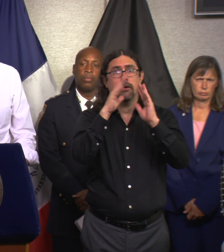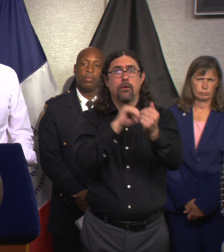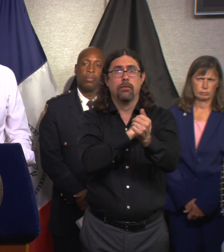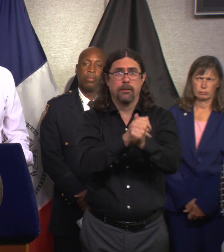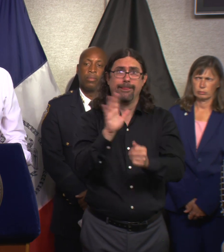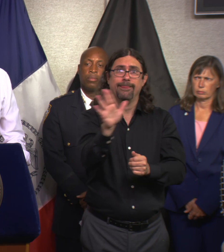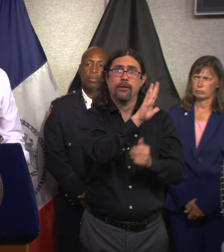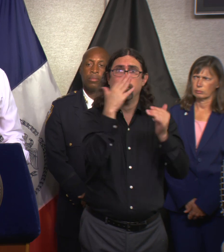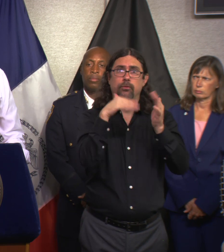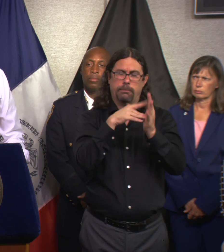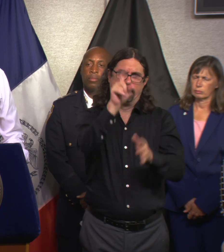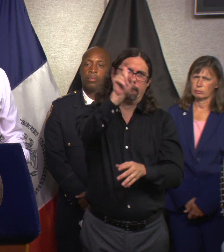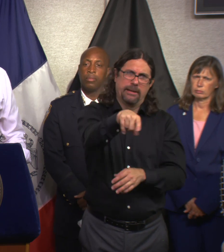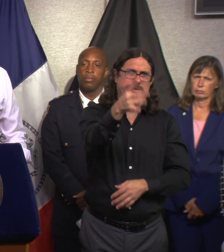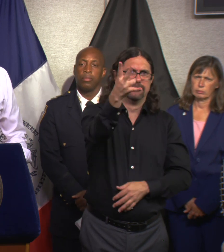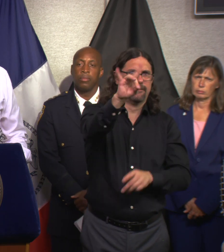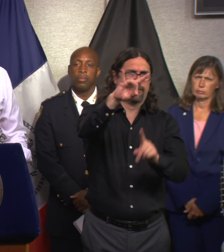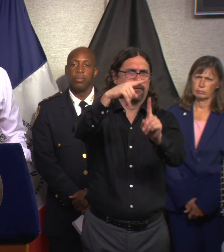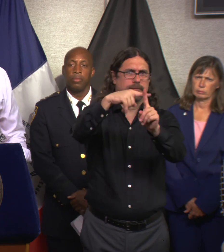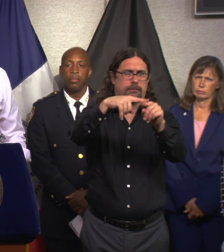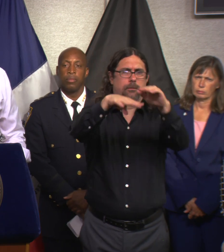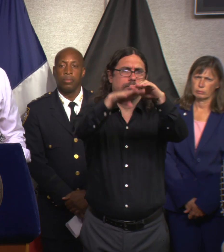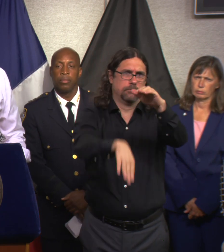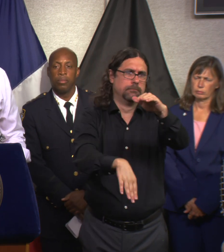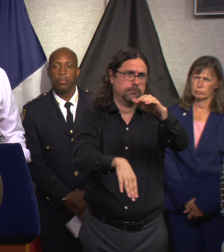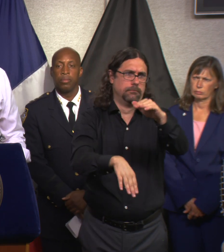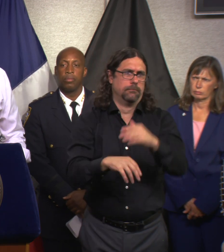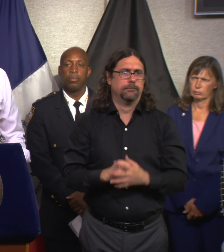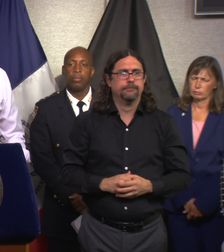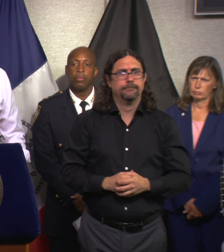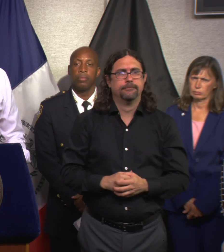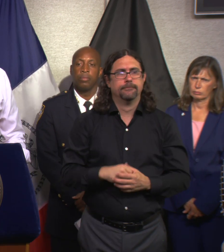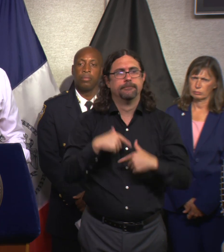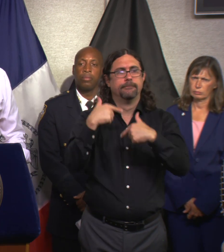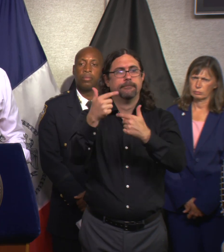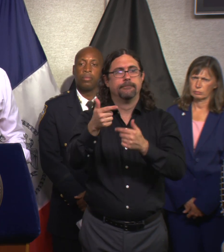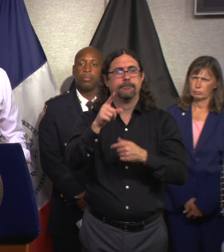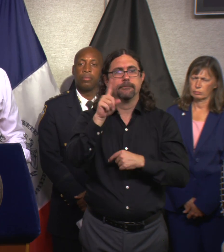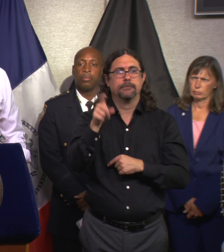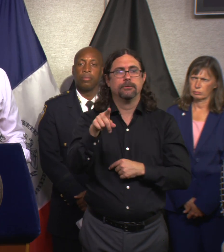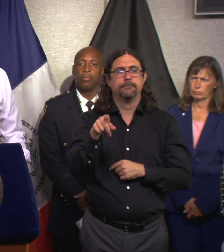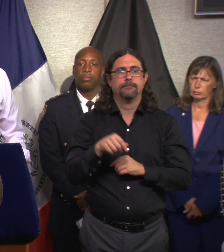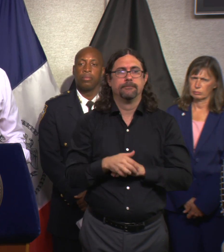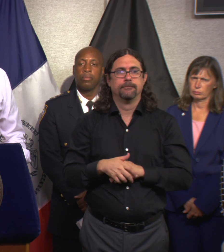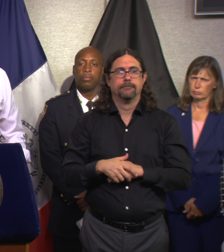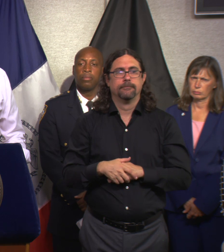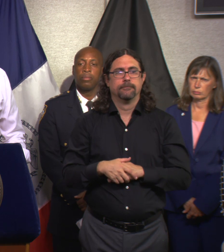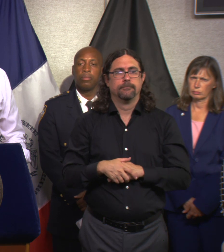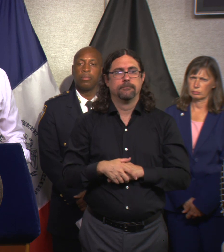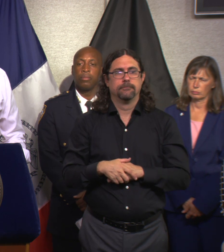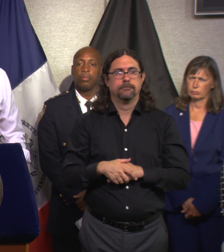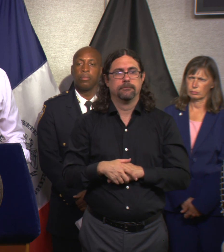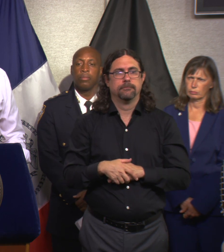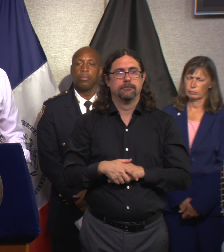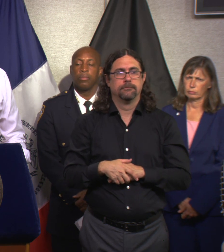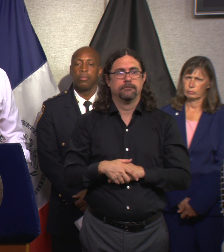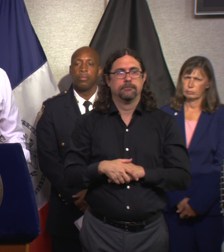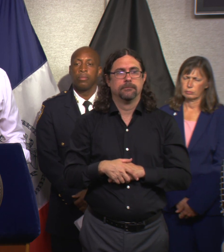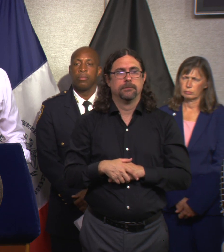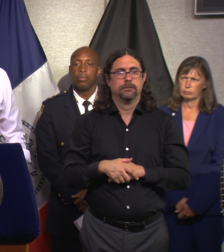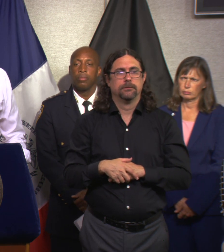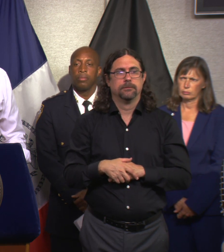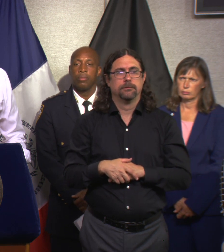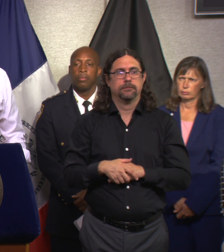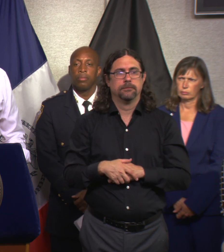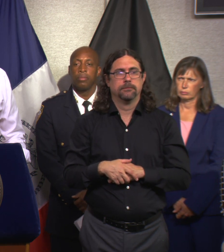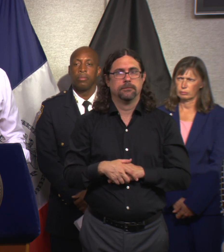the 2020 executive budget, there were 12 NYCHA senior centers that were being decommissioned that were being underused, 5 of them are in Brooklyn. Are there